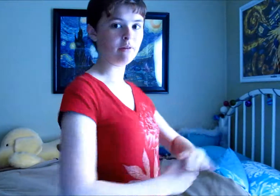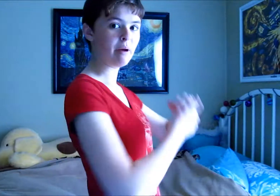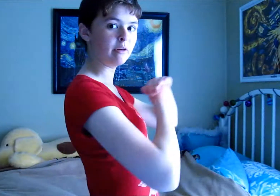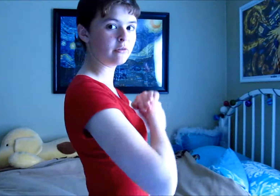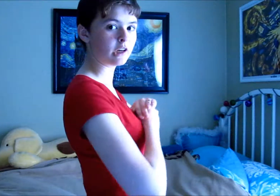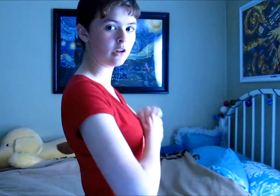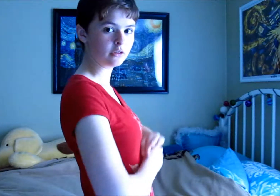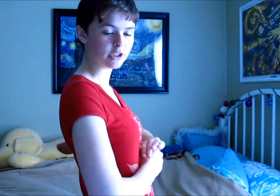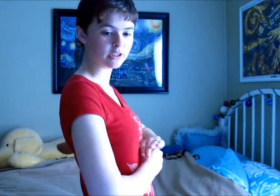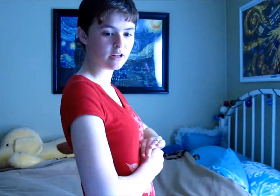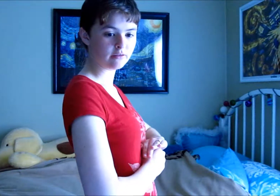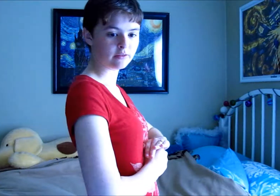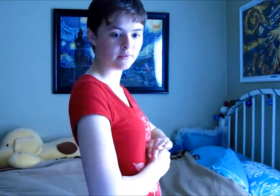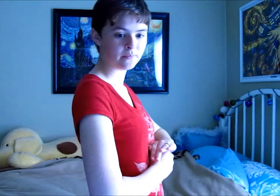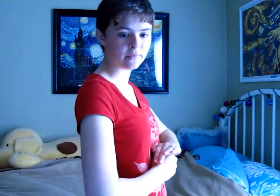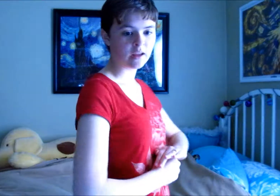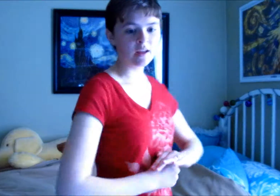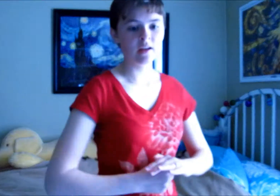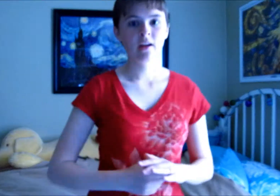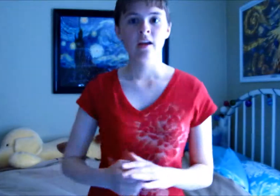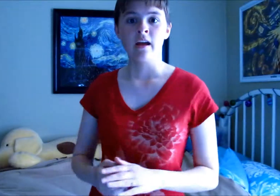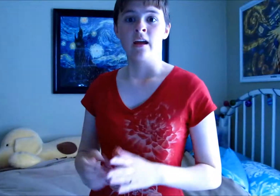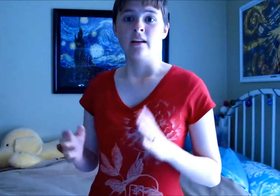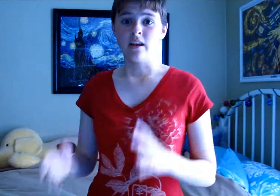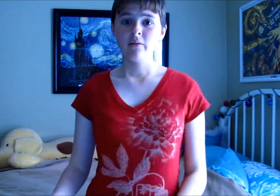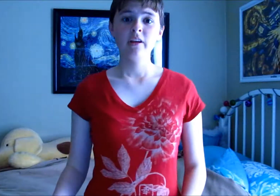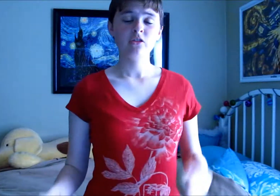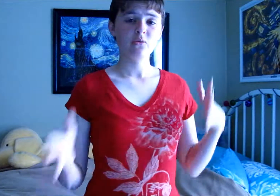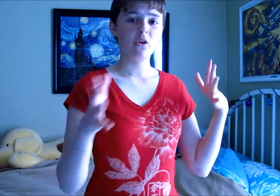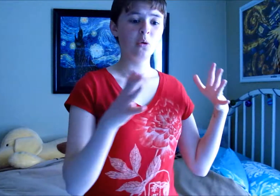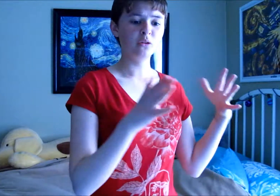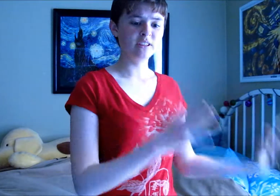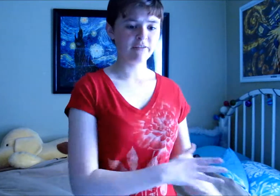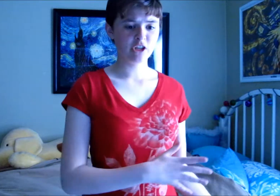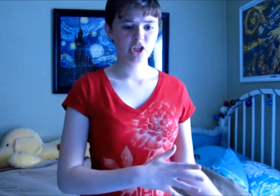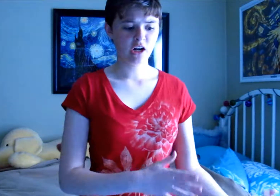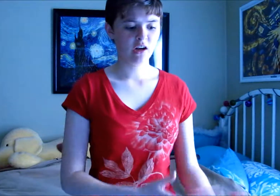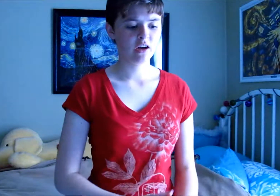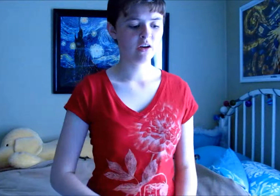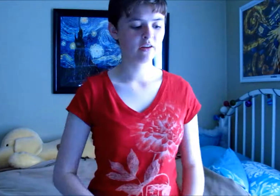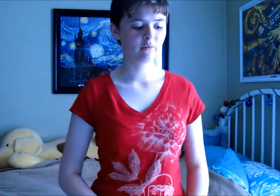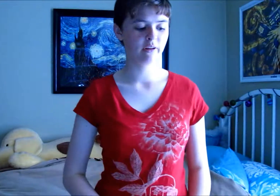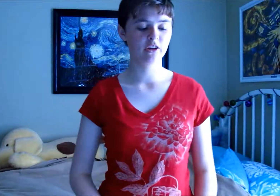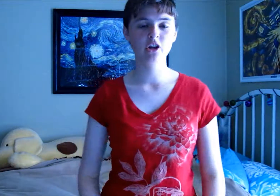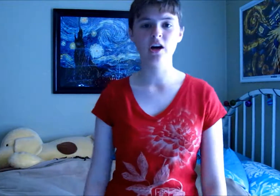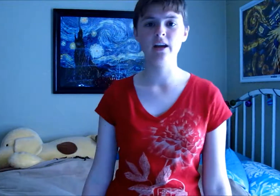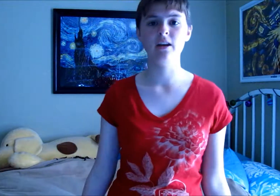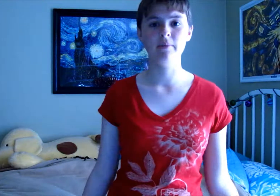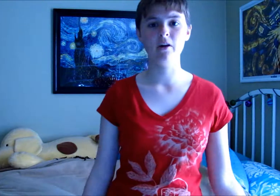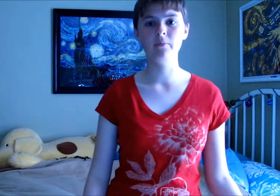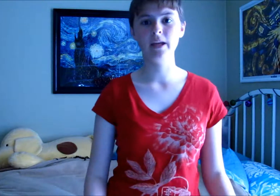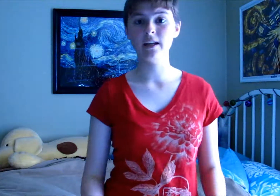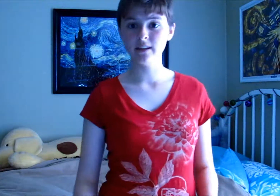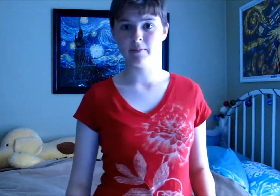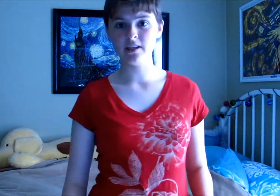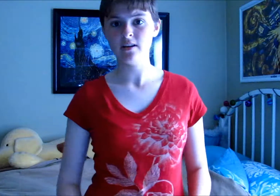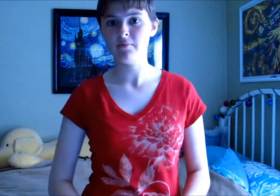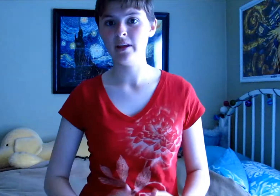Remember, do it close to yourself. Now we get to a whole different chunk. when they're talking about being unlimited and being